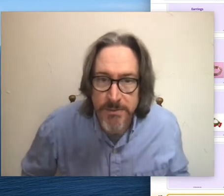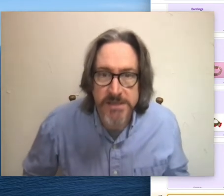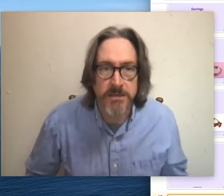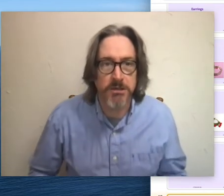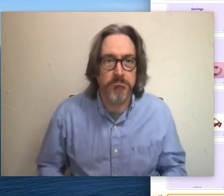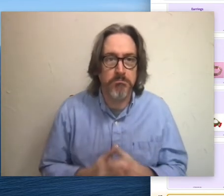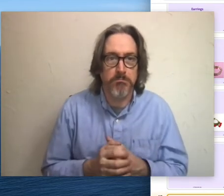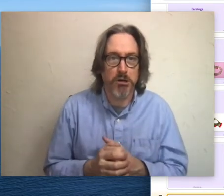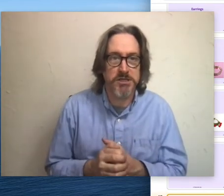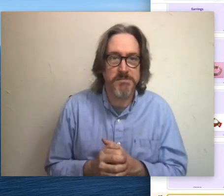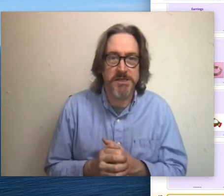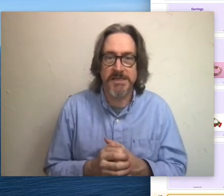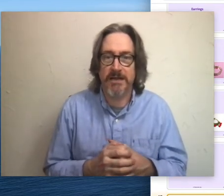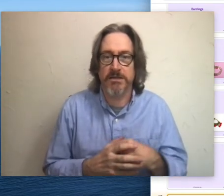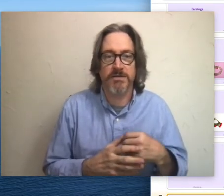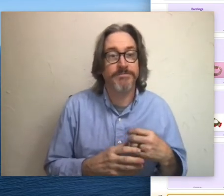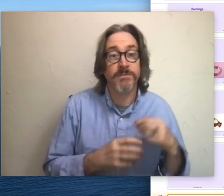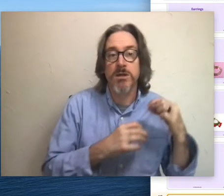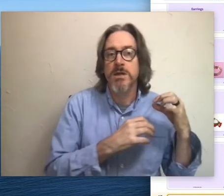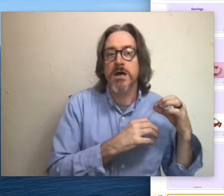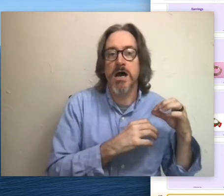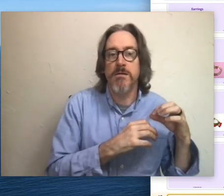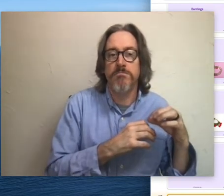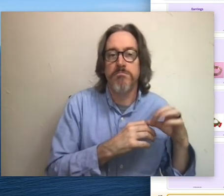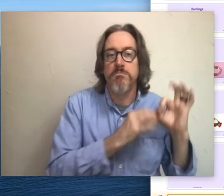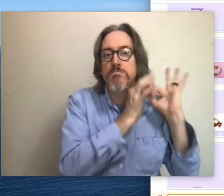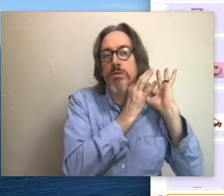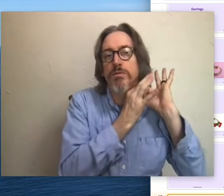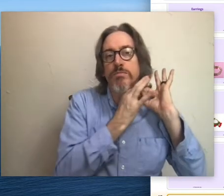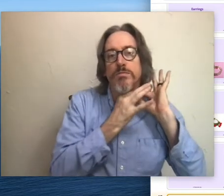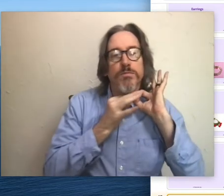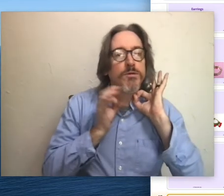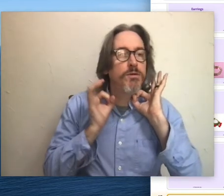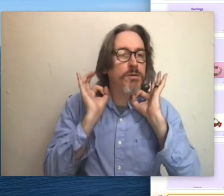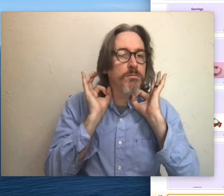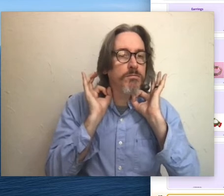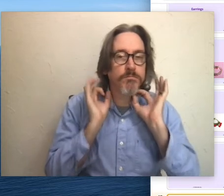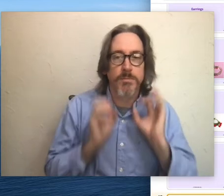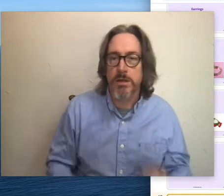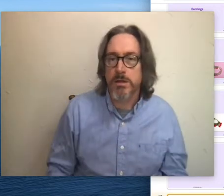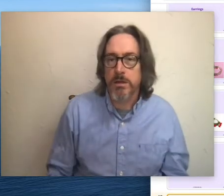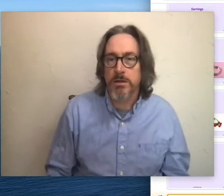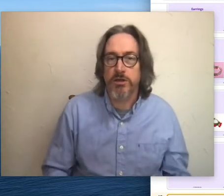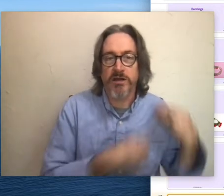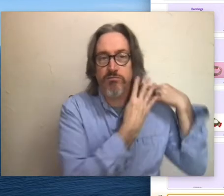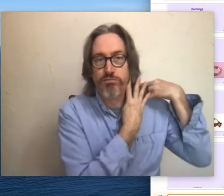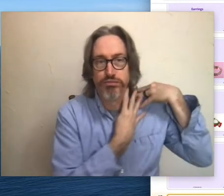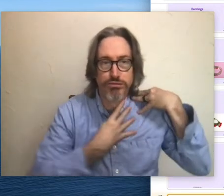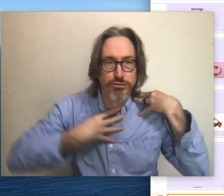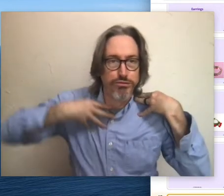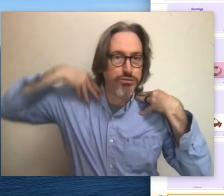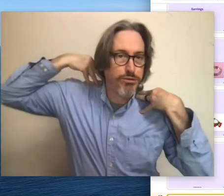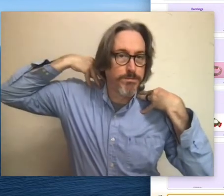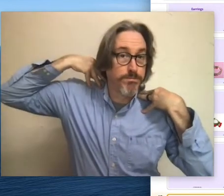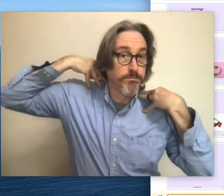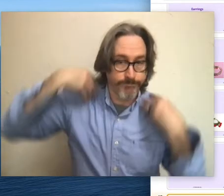that's basically Marge Simpson's necklace, right? Boom, boom, boom, boom, boom, boom. Get it.